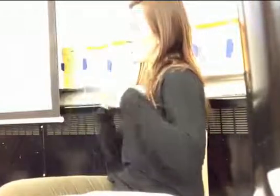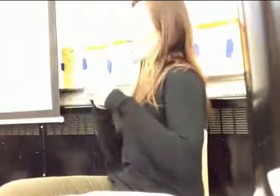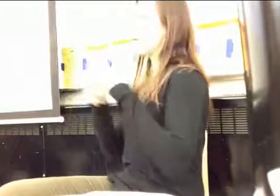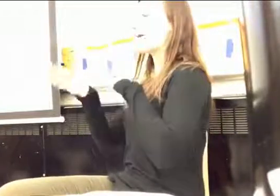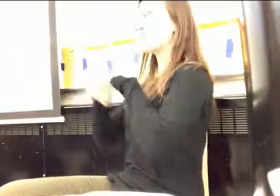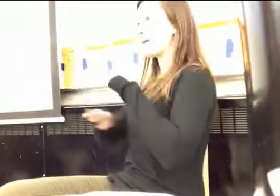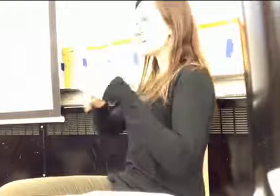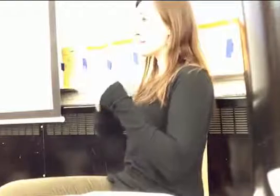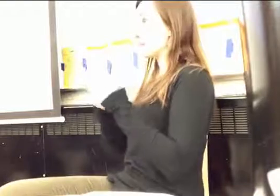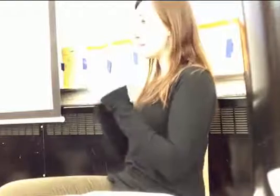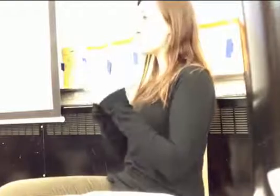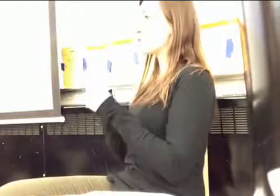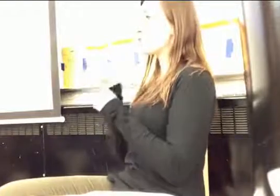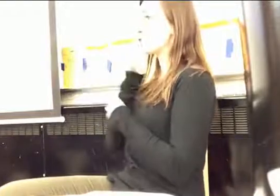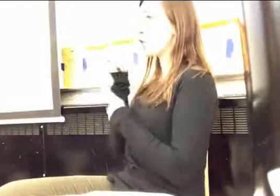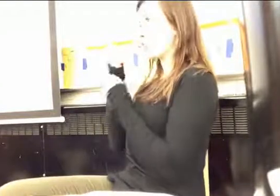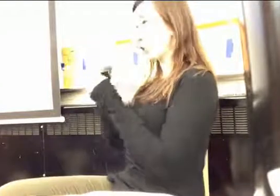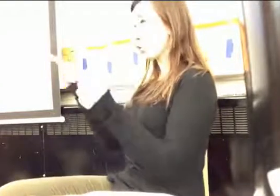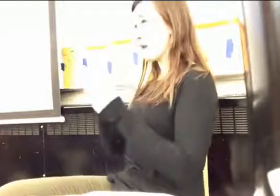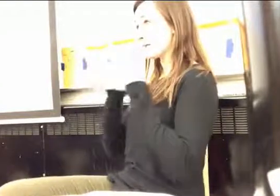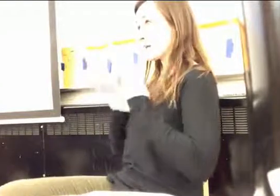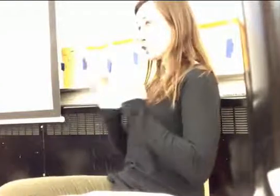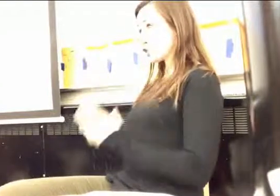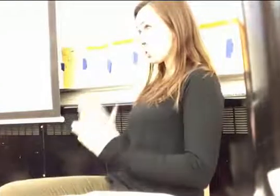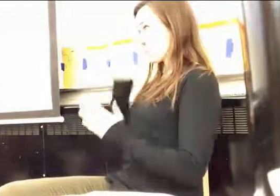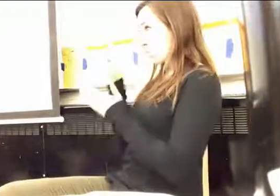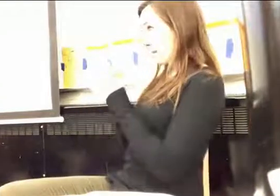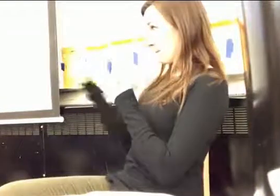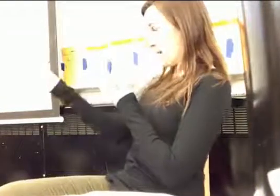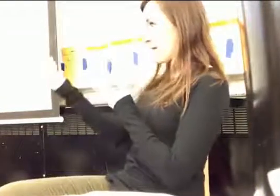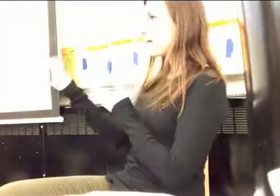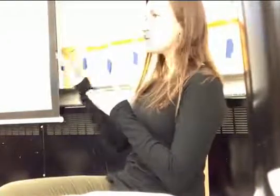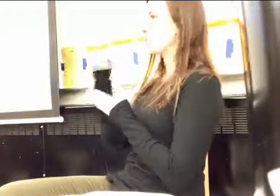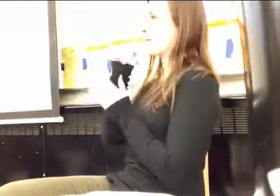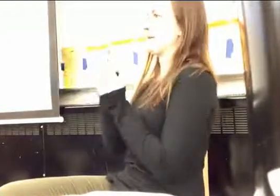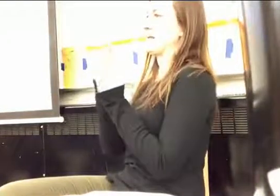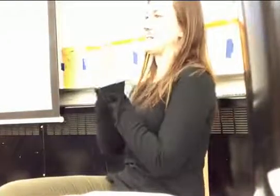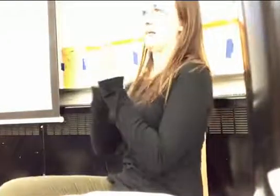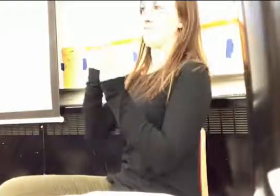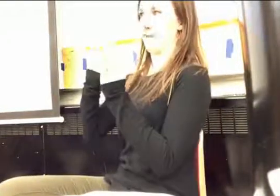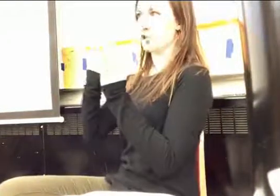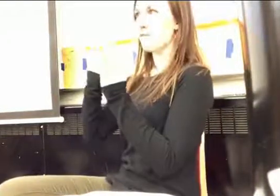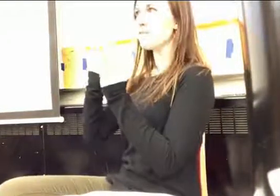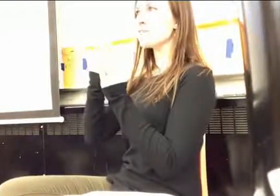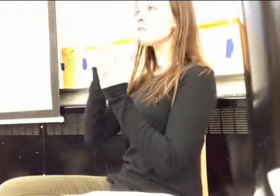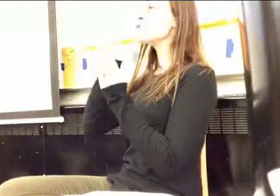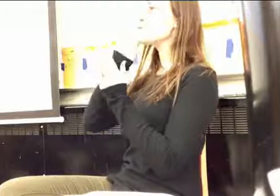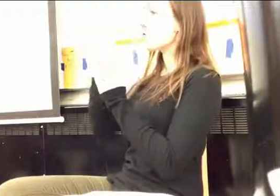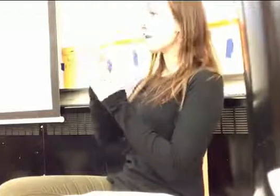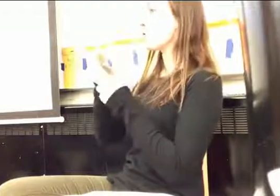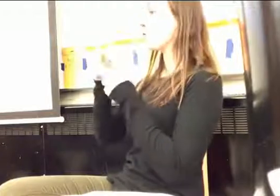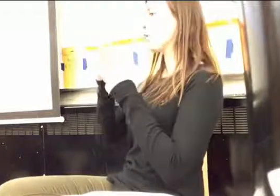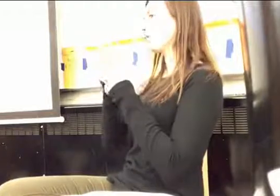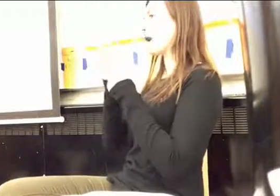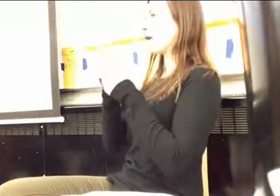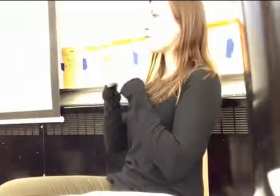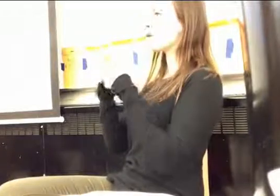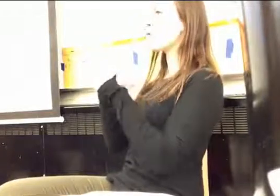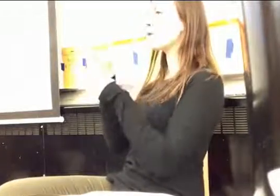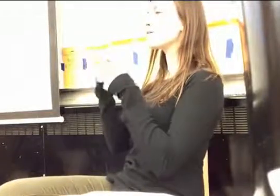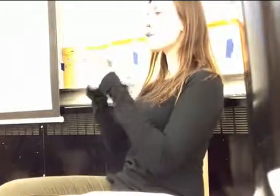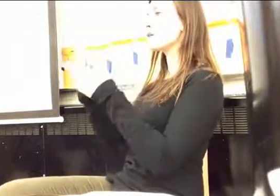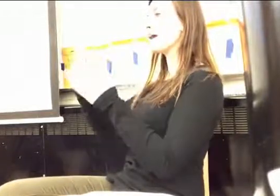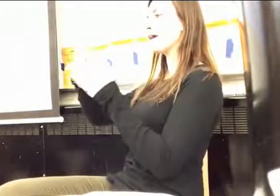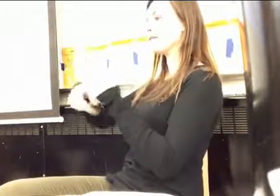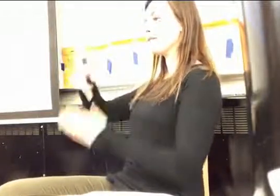they want to make sure that you as a consumer are not being swindled. And so they'll put either what's called a price floor, which protects